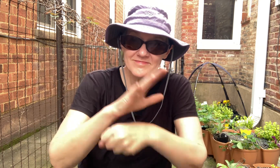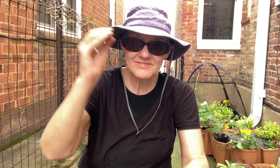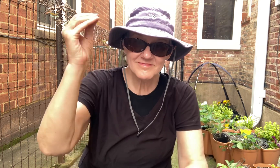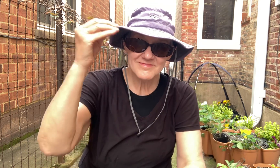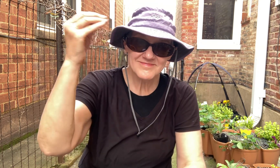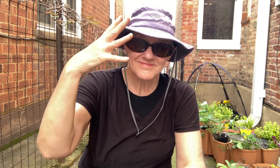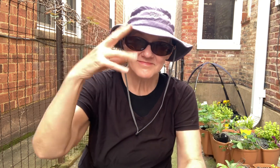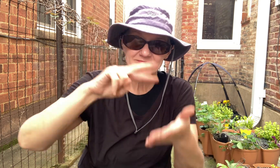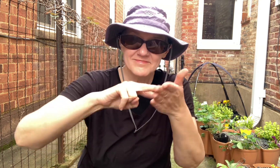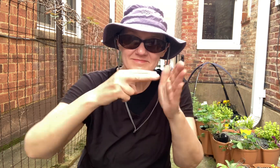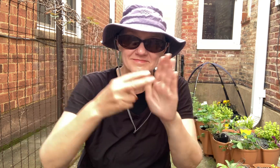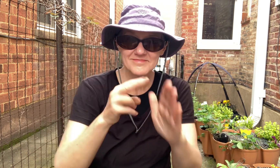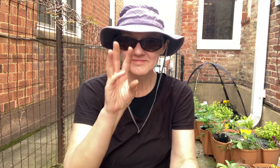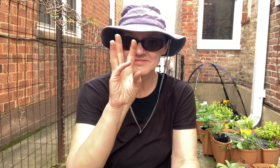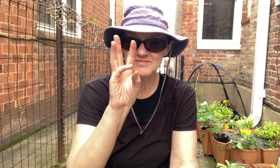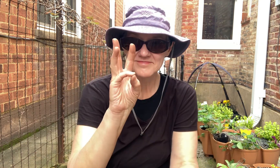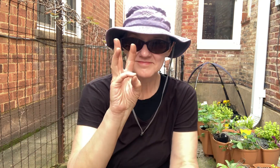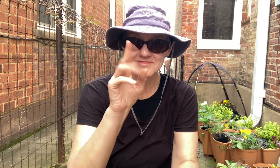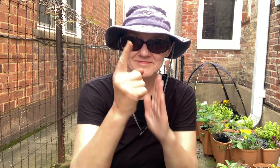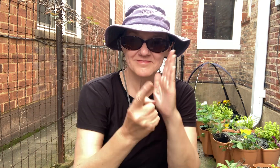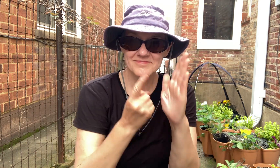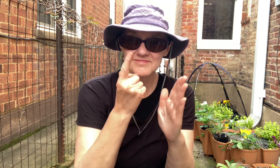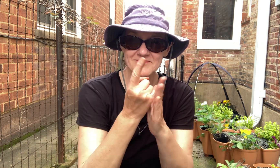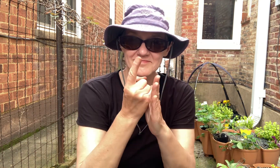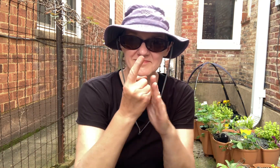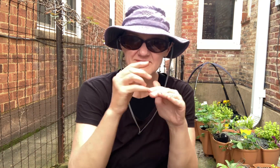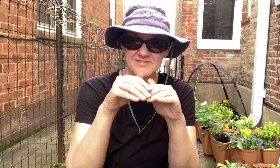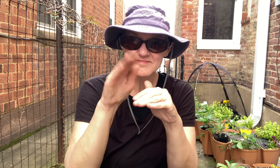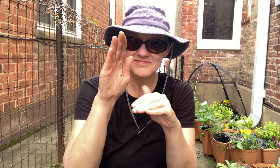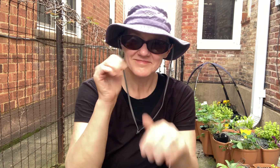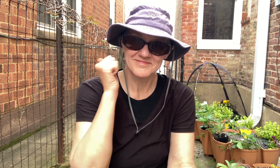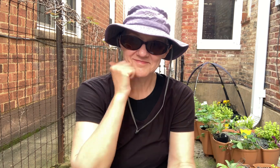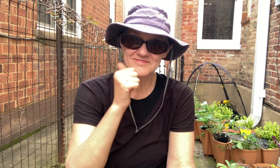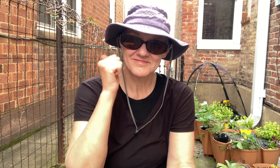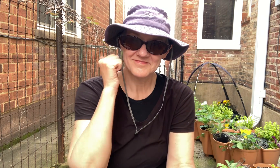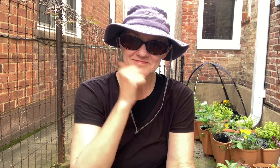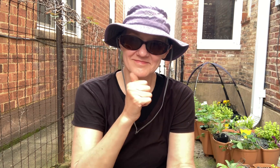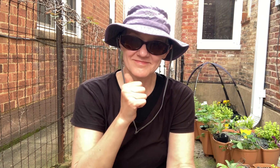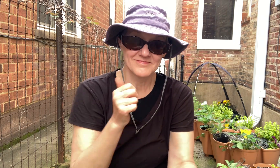Stock does like full sun, which means 6 hours a day or more.